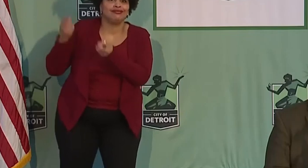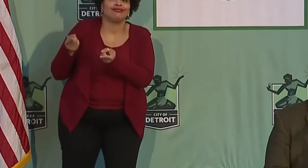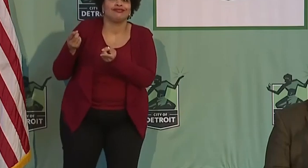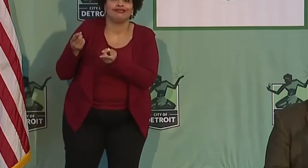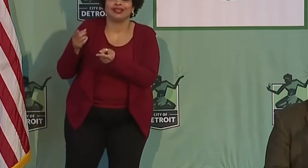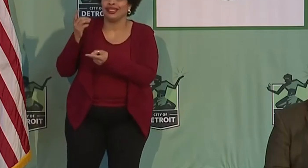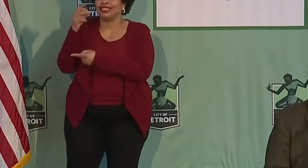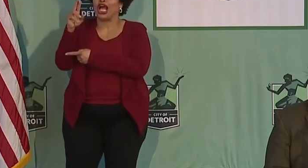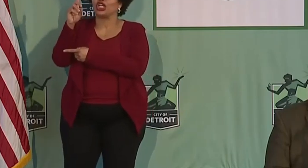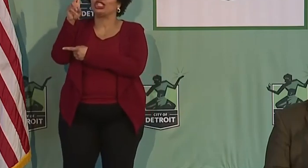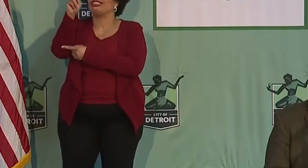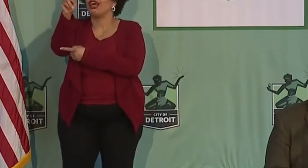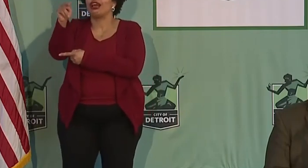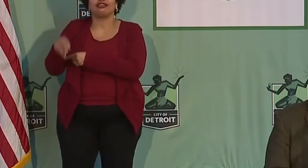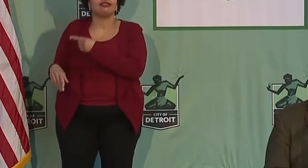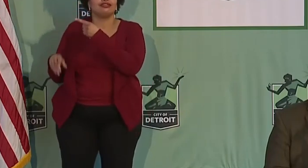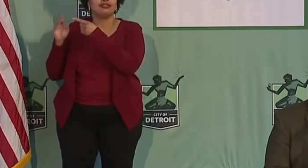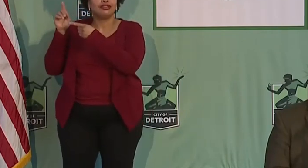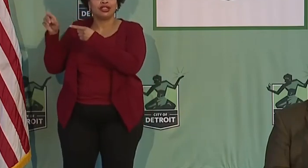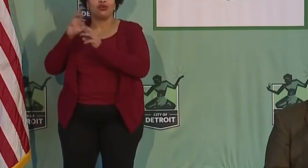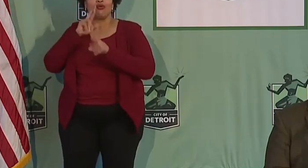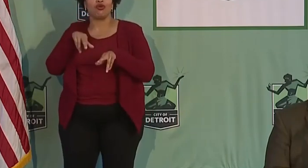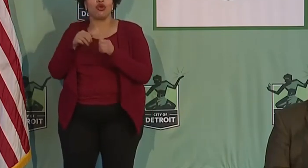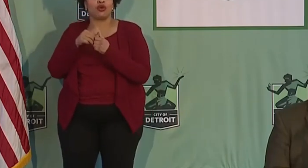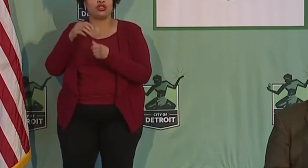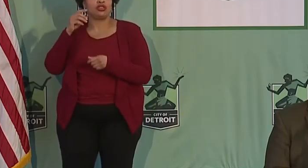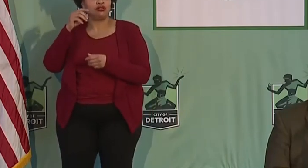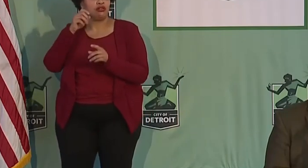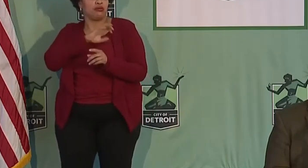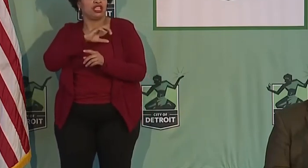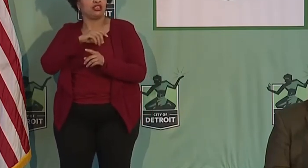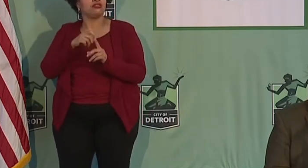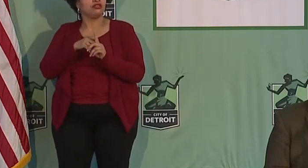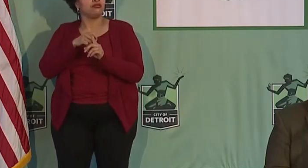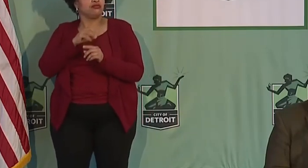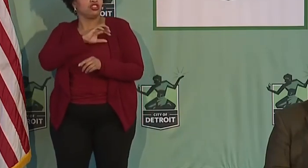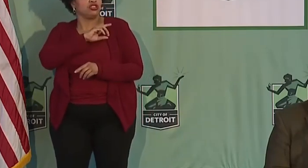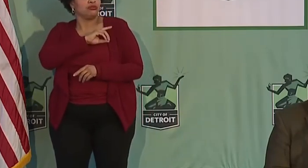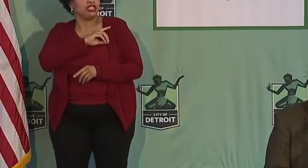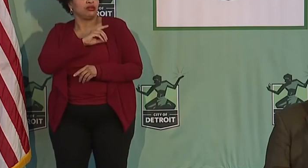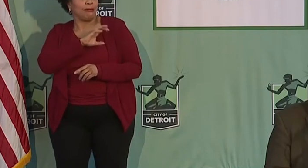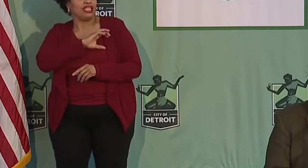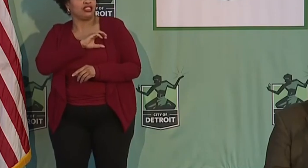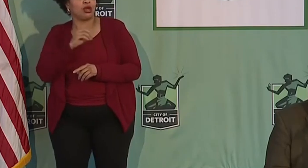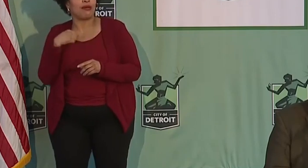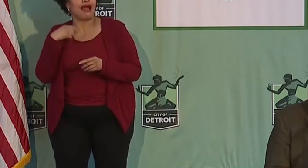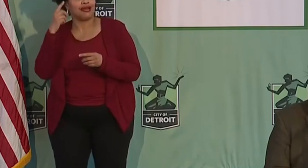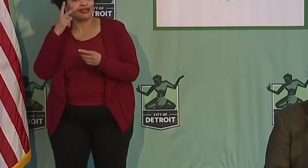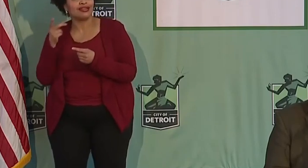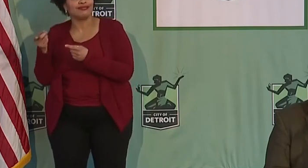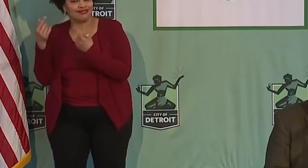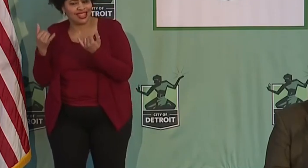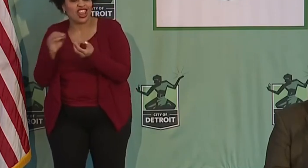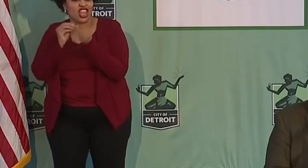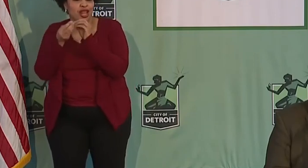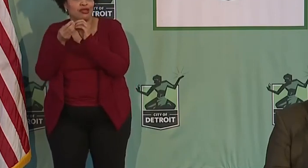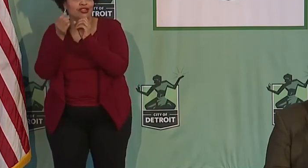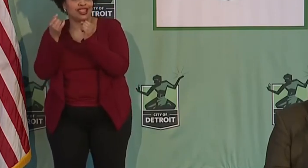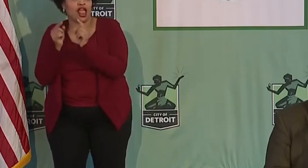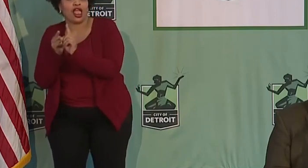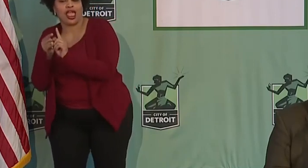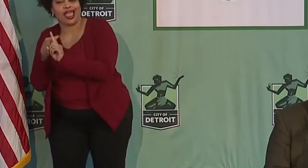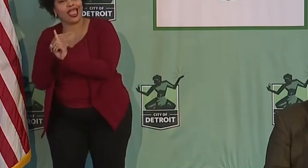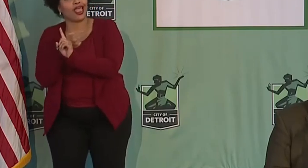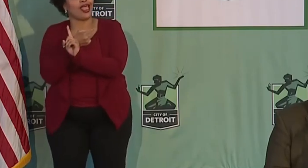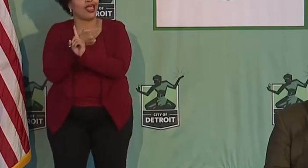ago with the Detroit Police Department, with the temperatures and the like, I believe have turned the corner. So the numbers for